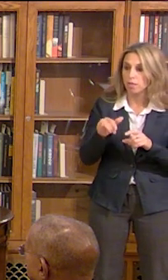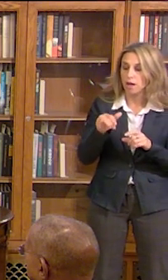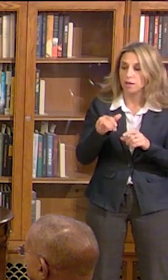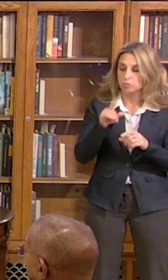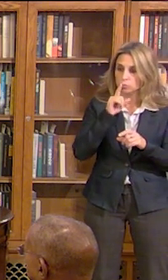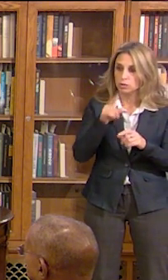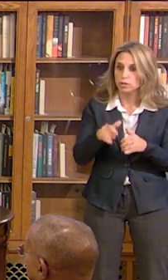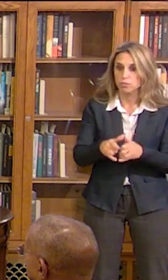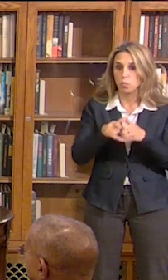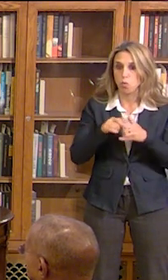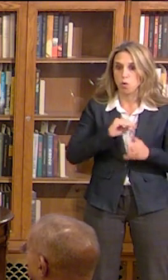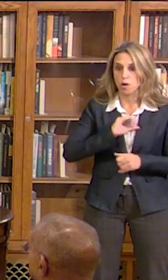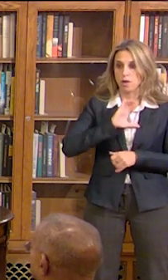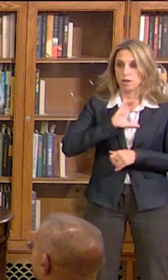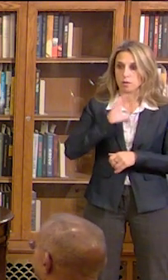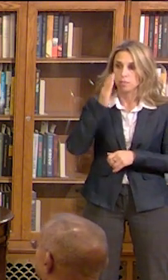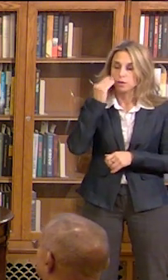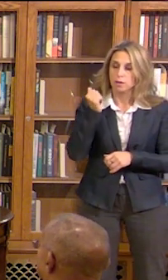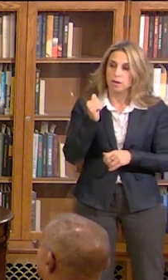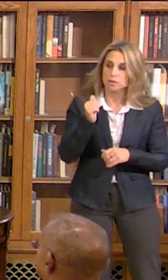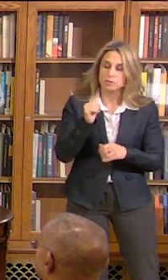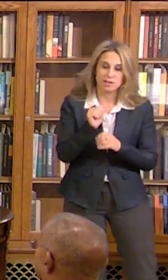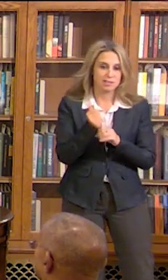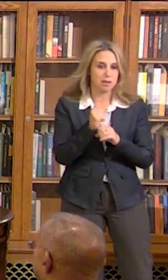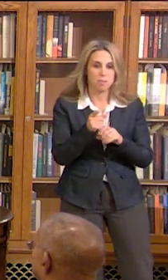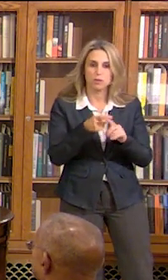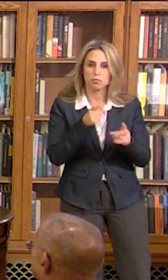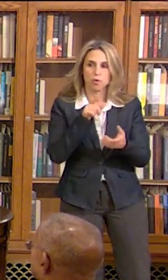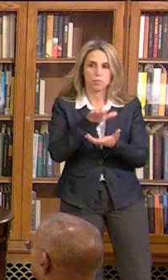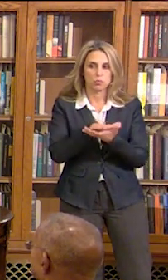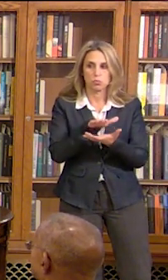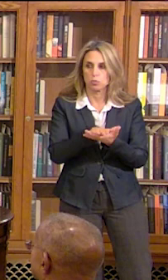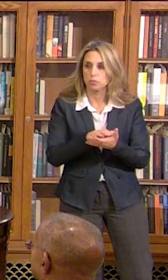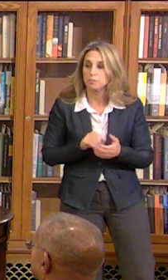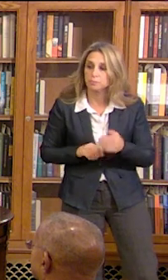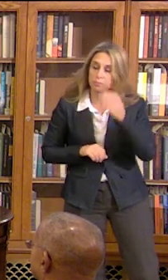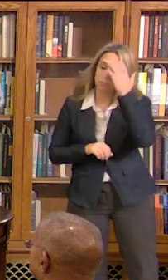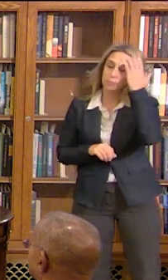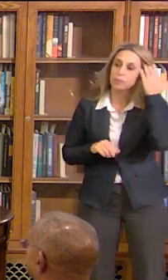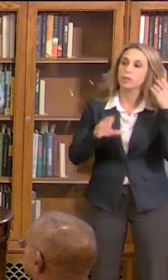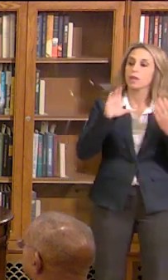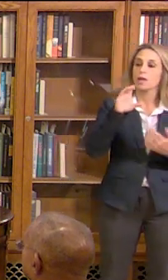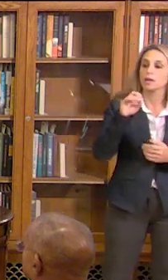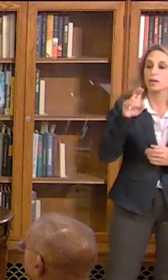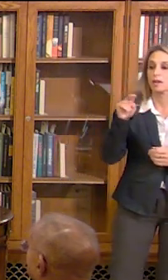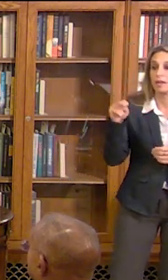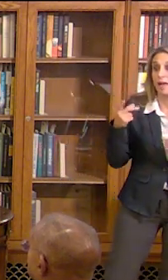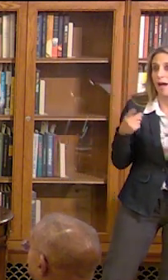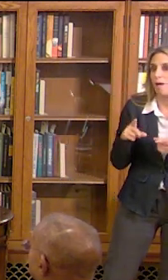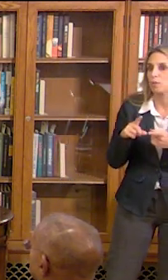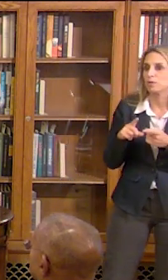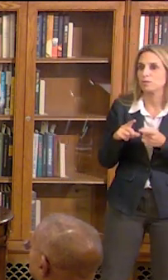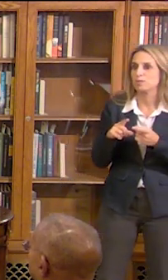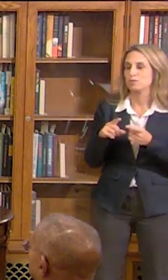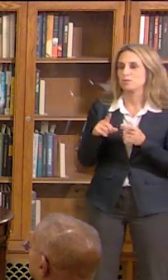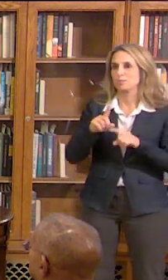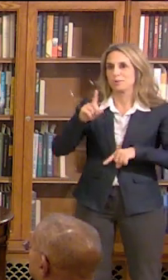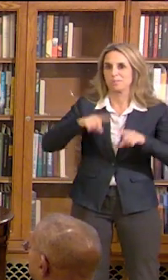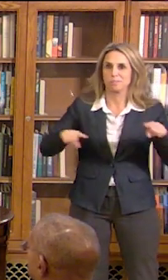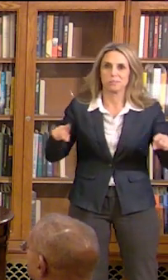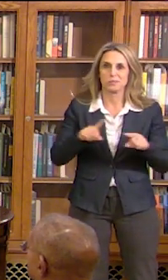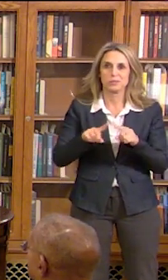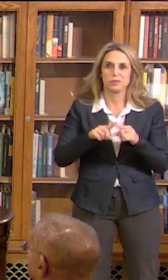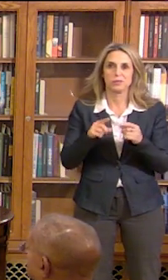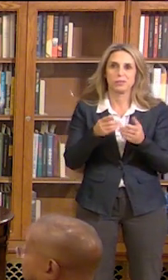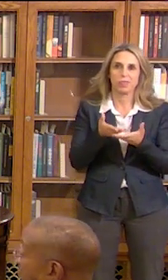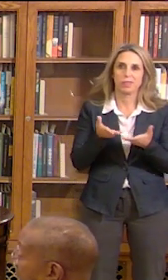rewarding because it's literally 10 minutes from school so Connecticut just happens to be you know WR of all kinds of great